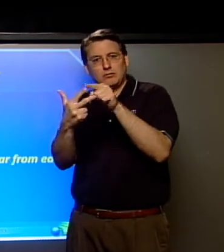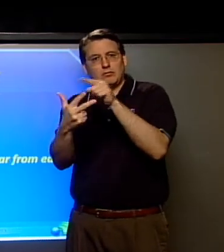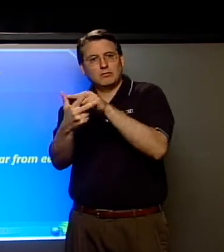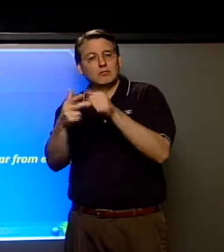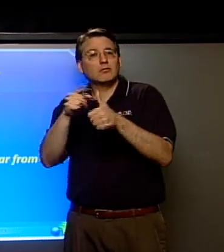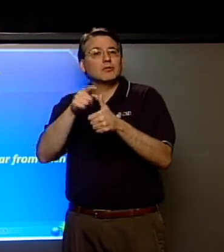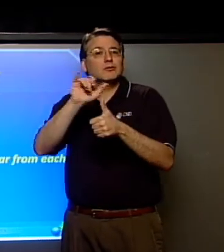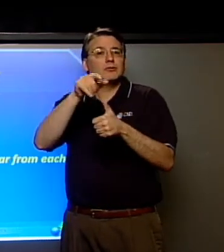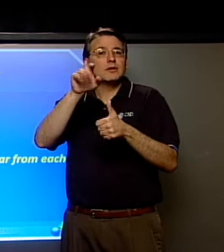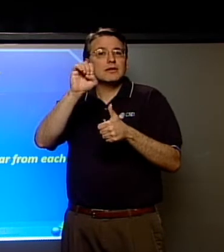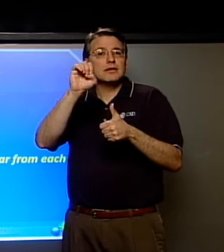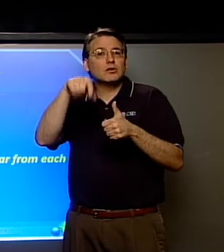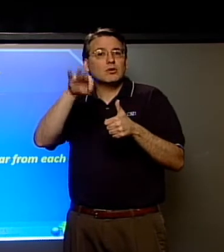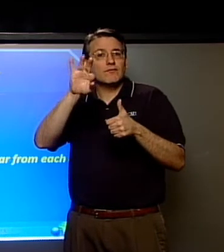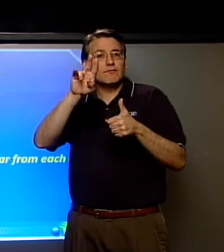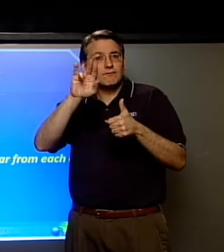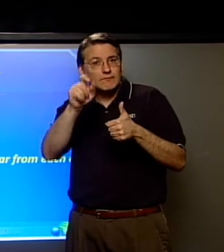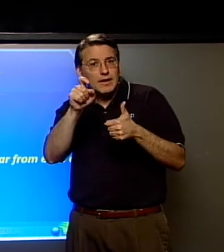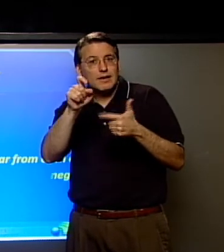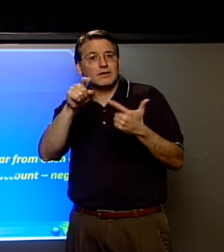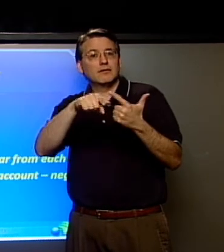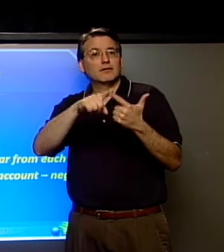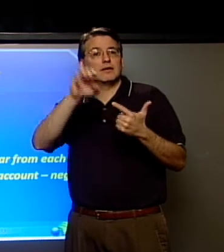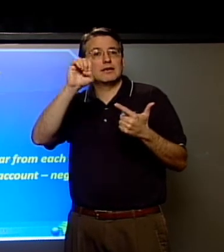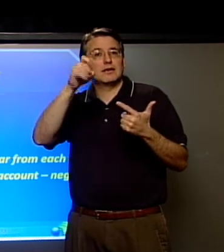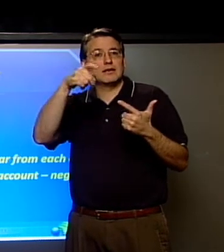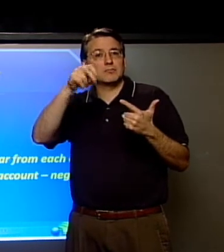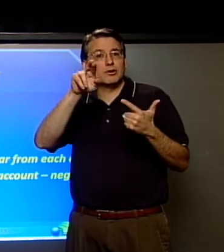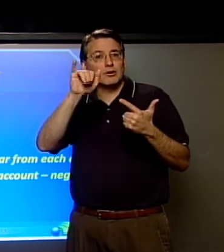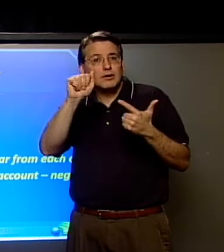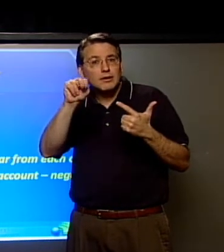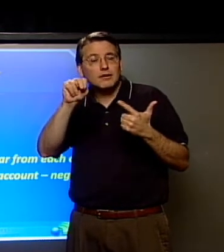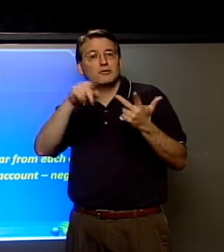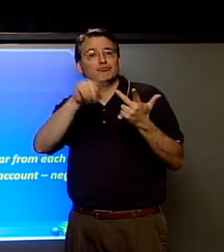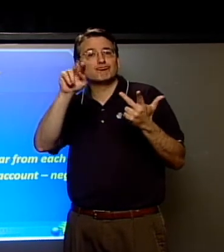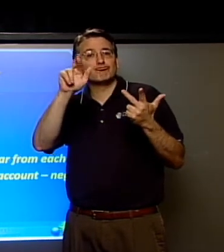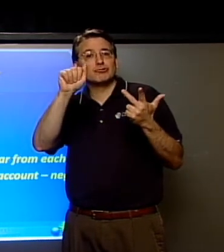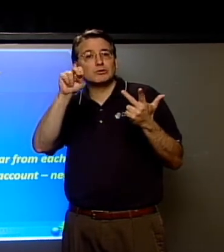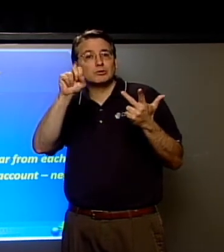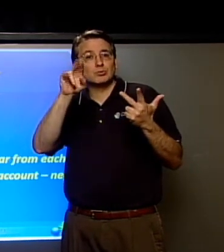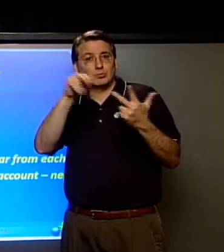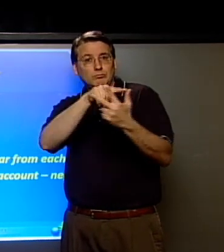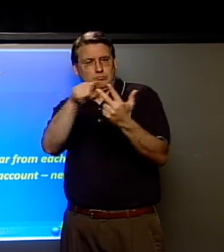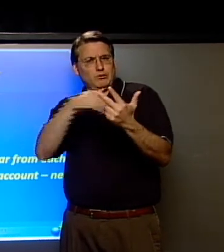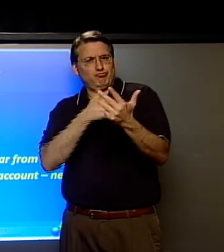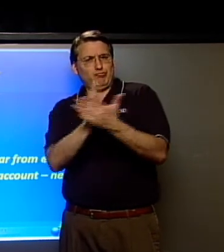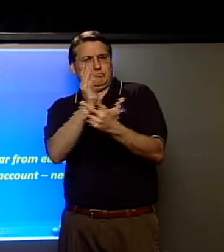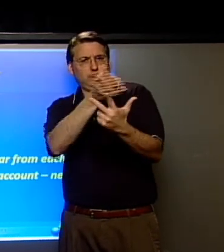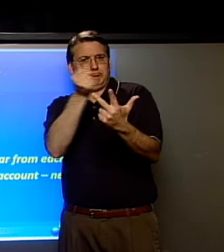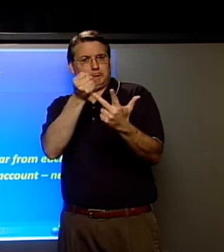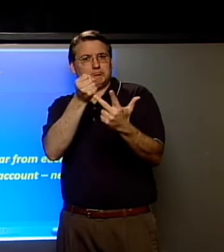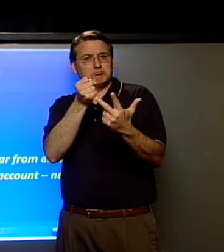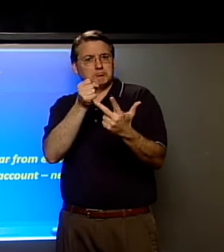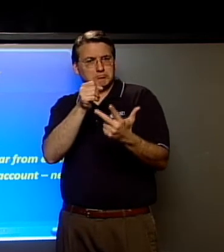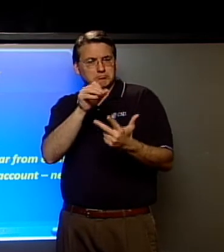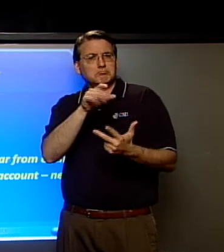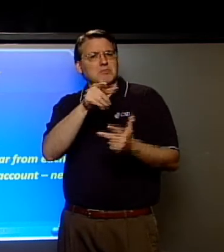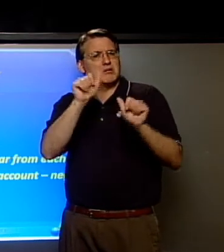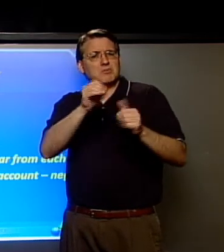report from each of the 3 credit bureaus once a year. That's Equifax, Experian, and